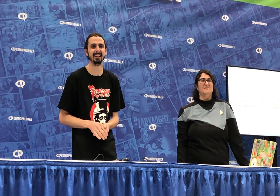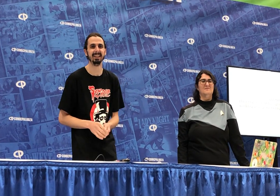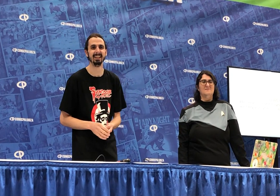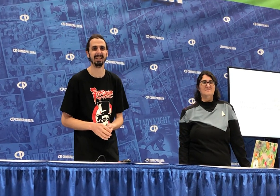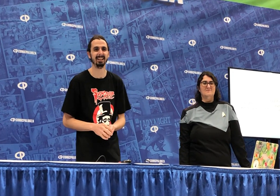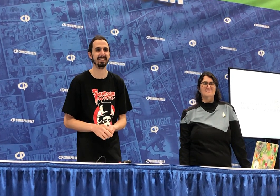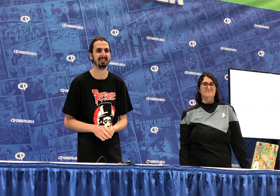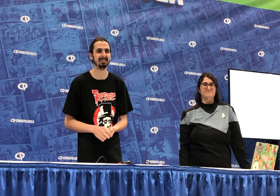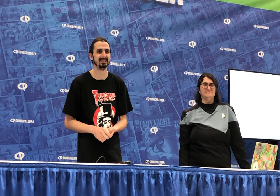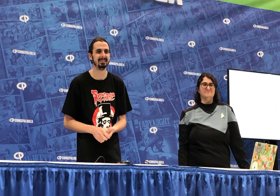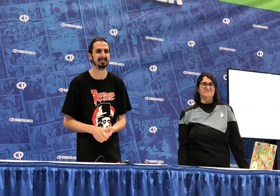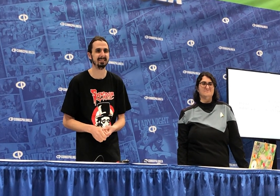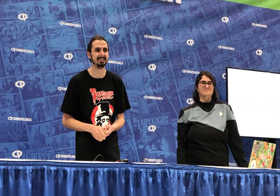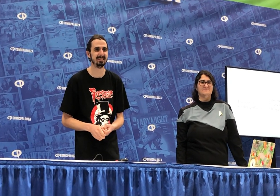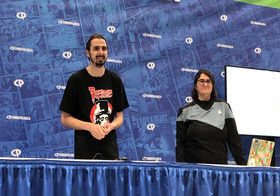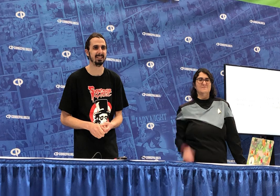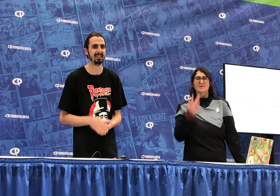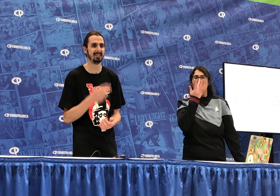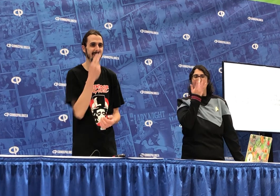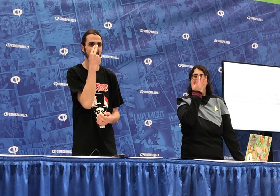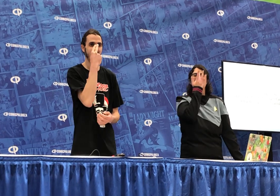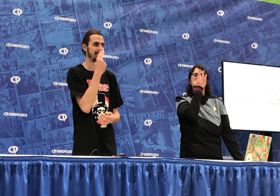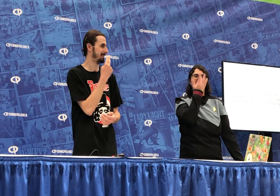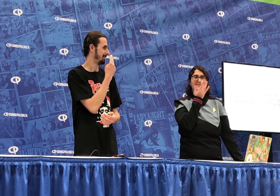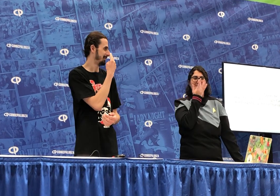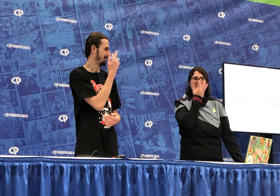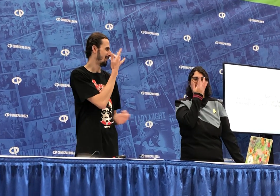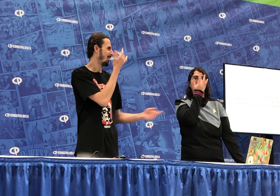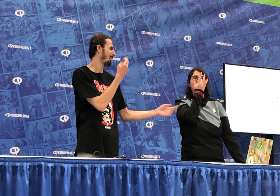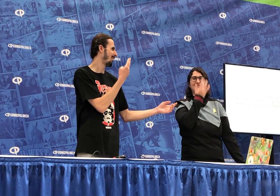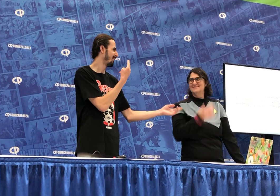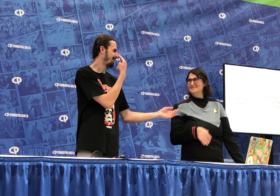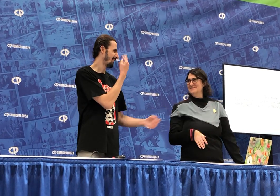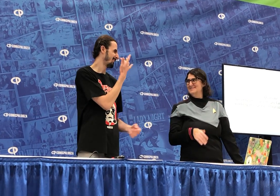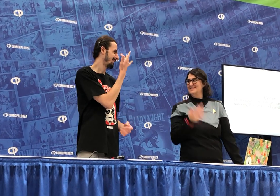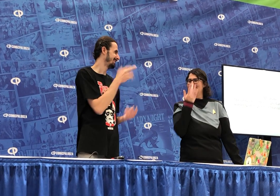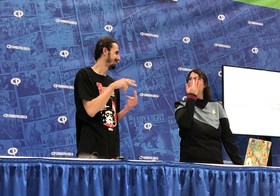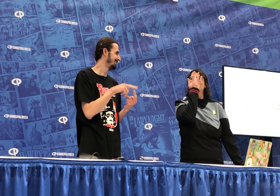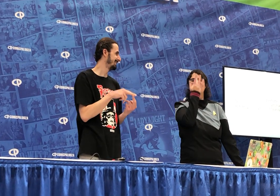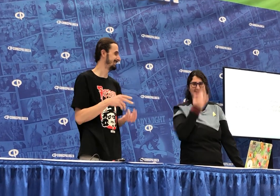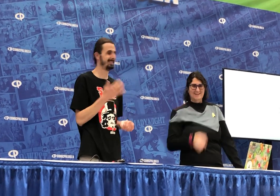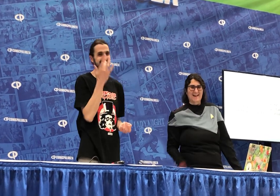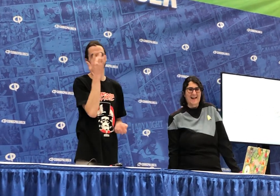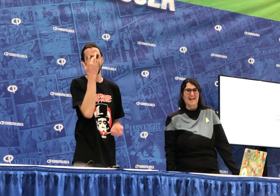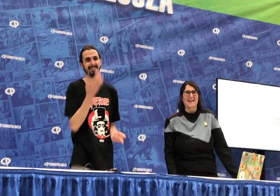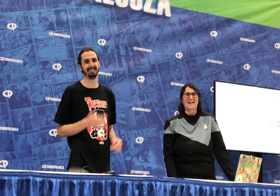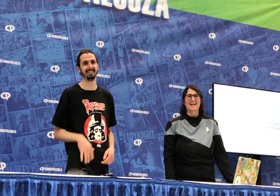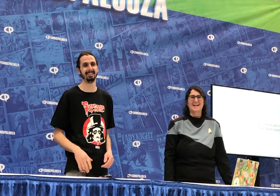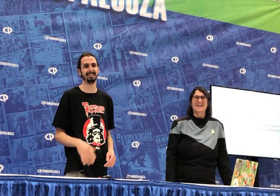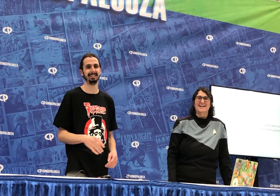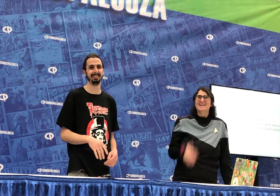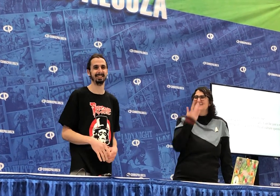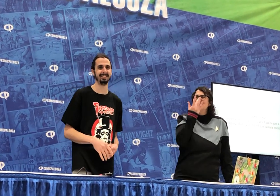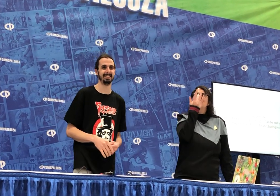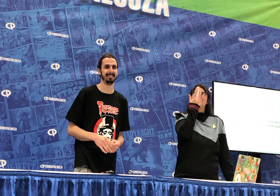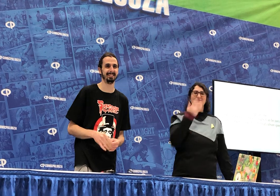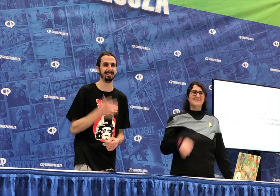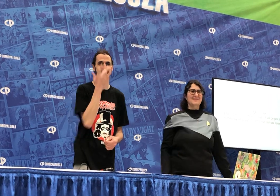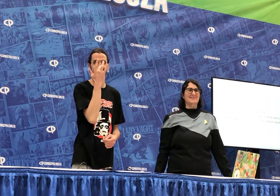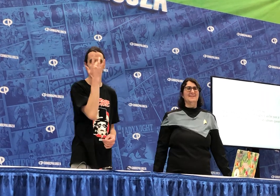How do you sign nerd? Like this? Either way, either with the letter N or you can sign it kind of with your middle finger, like you're pushing your